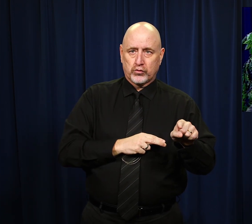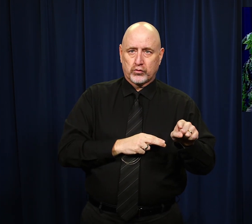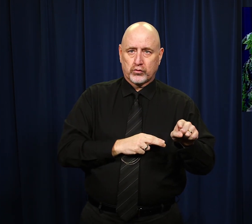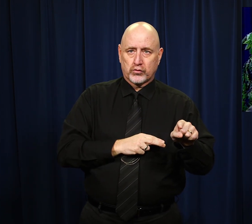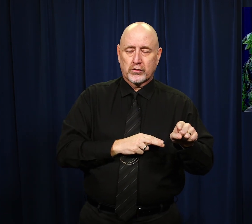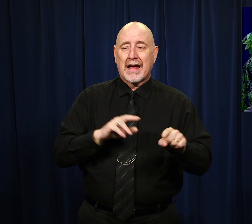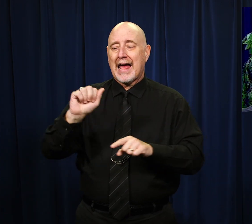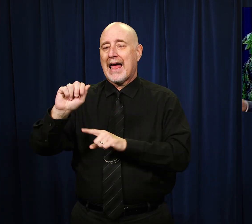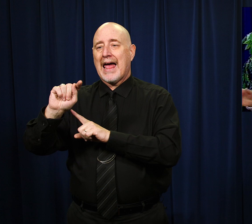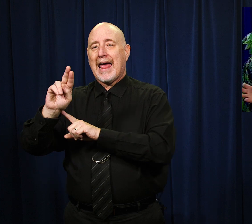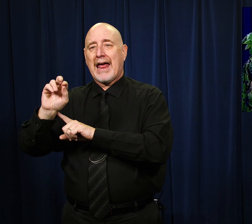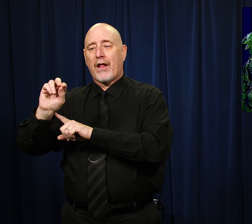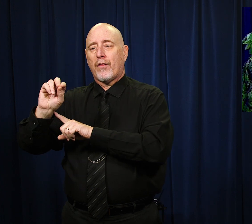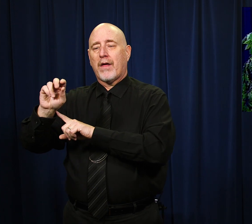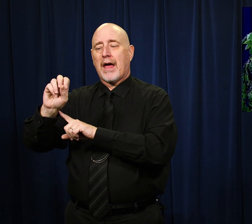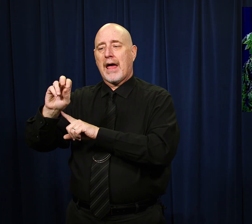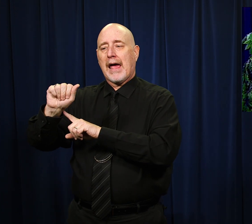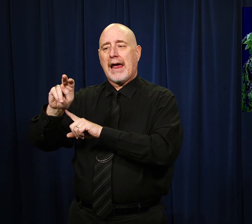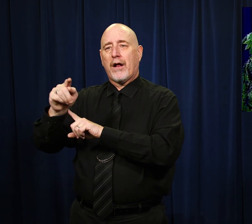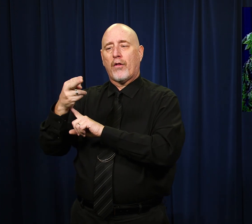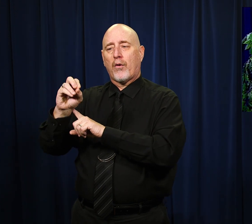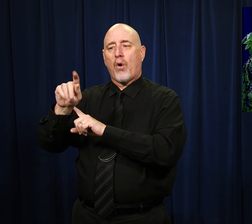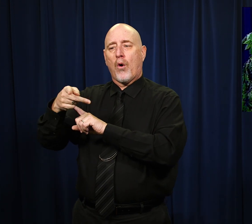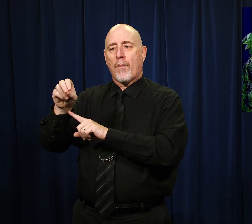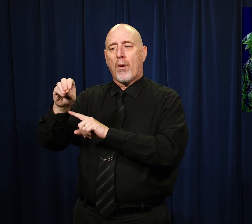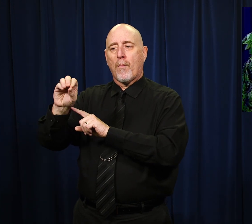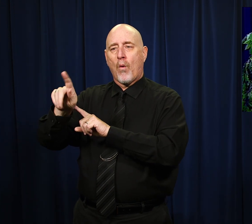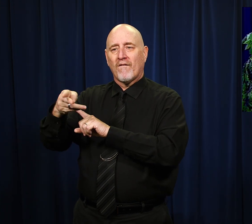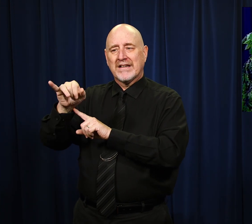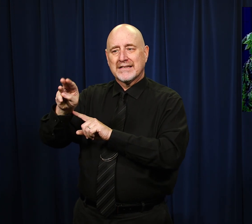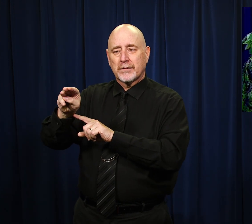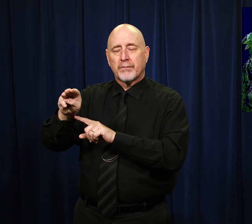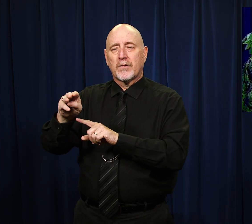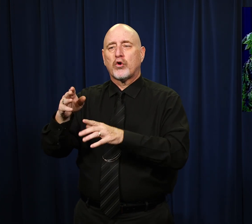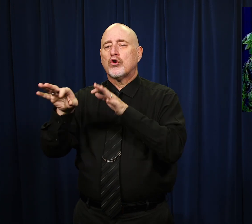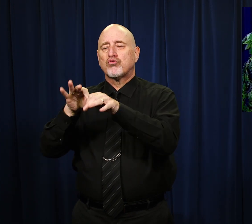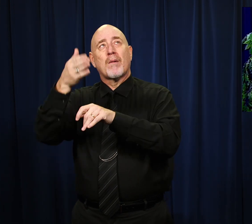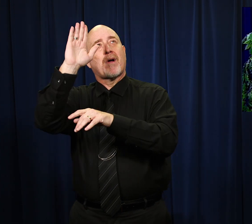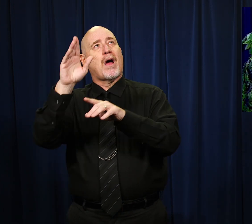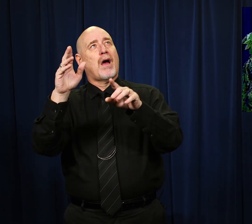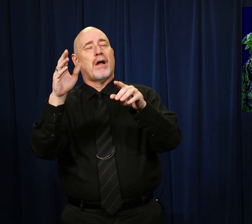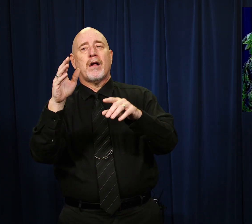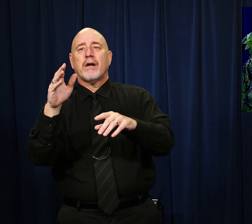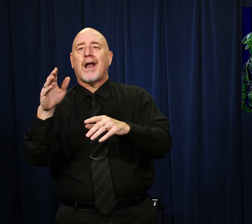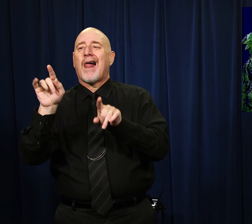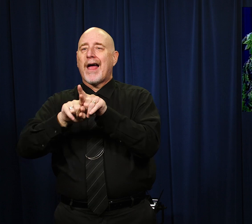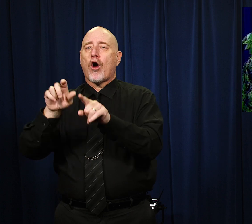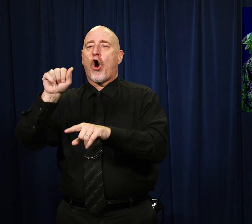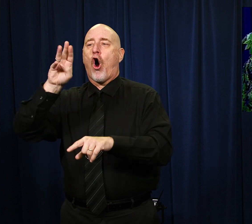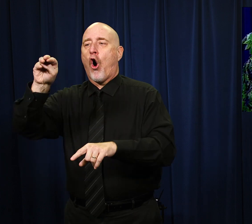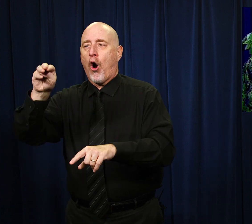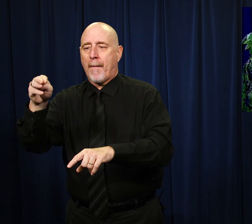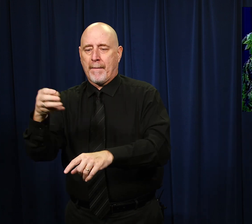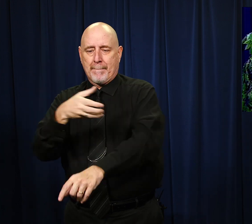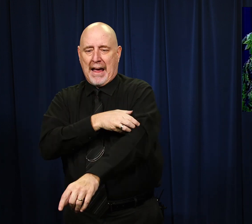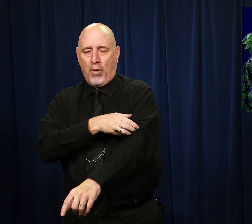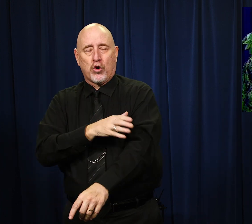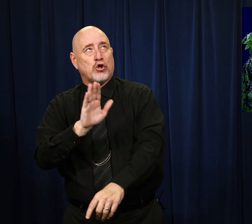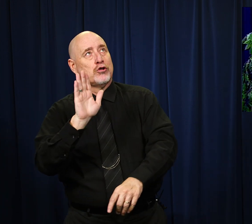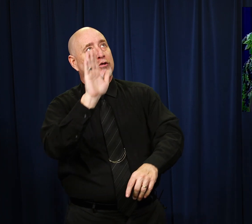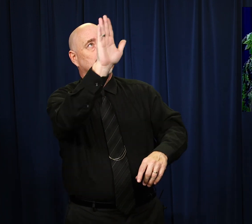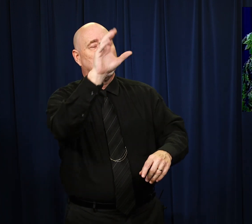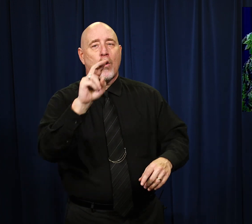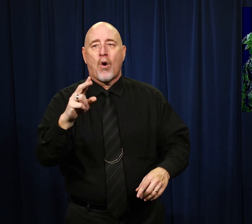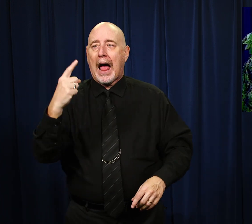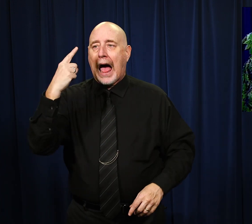to anthropomorphism, where you describe God as having an arm of power, just using the description of our arm giving power,